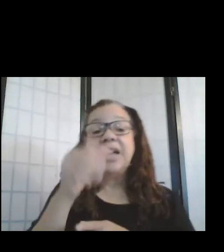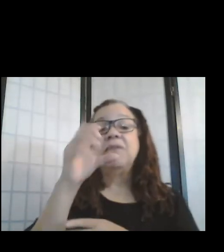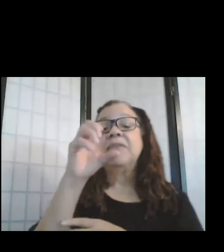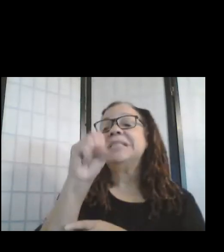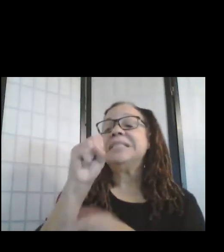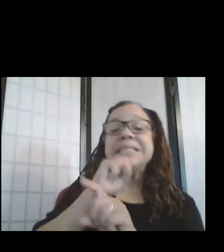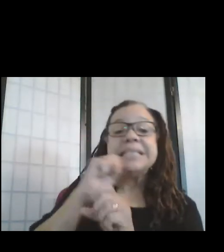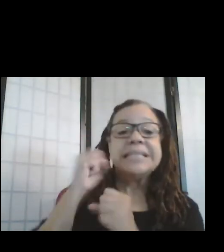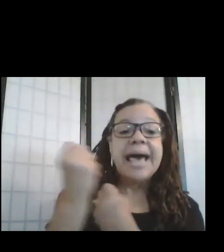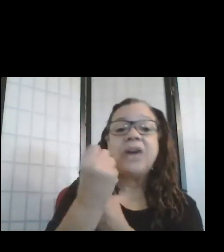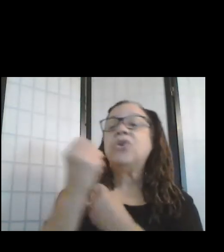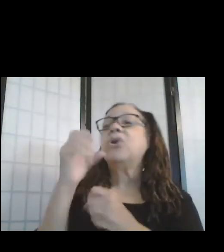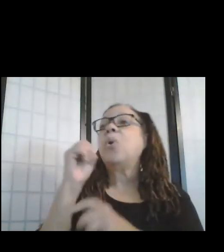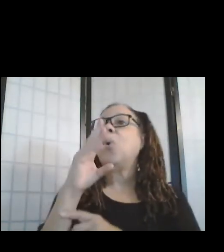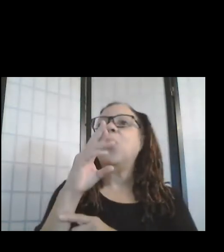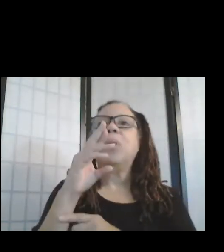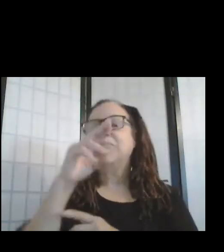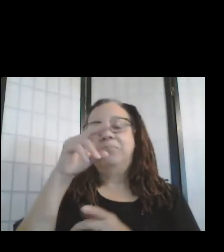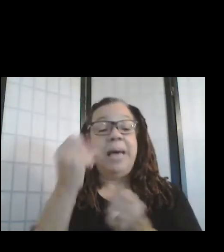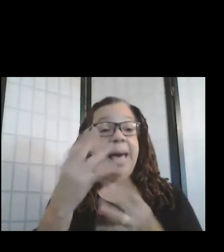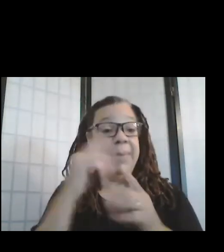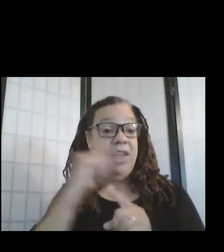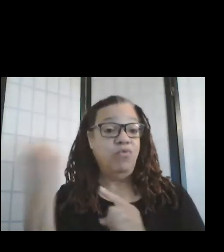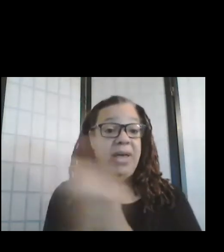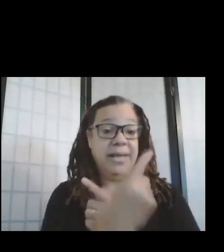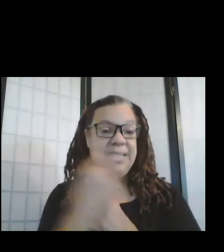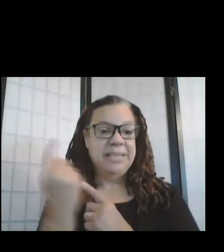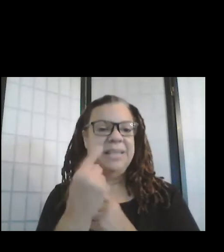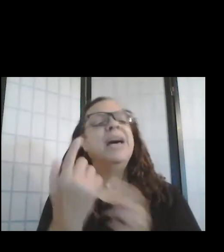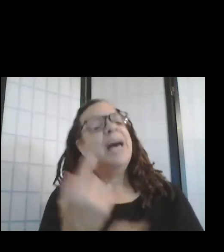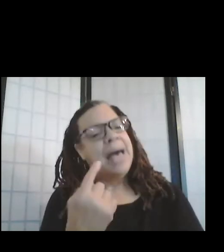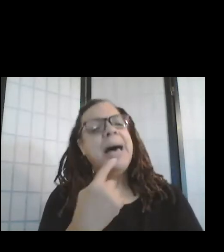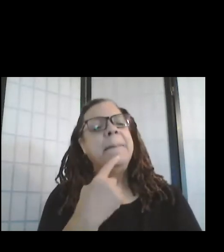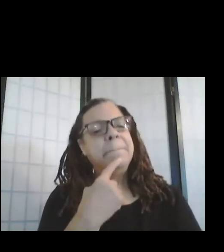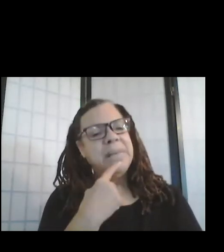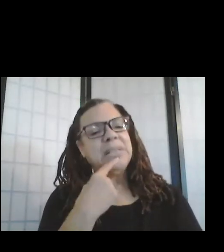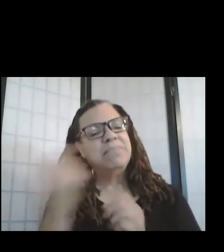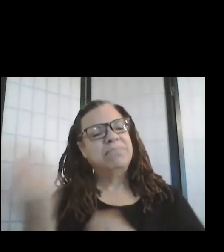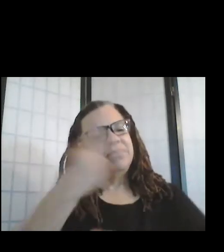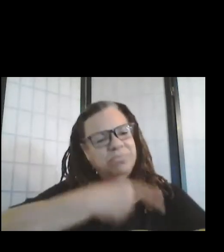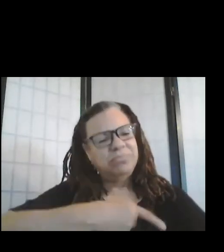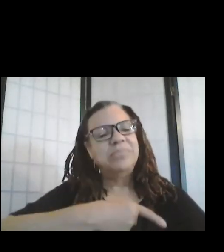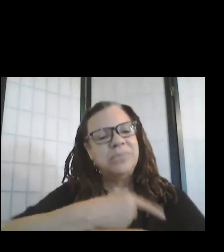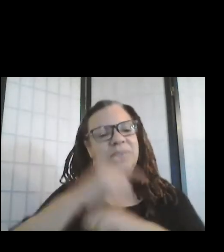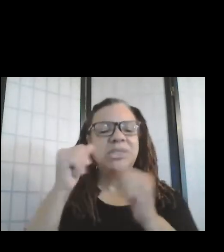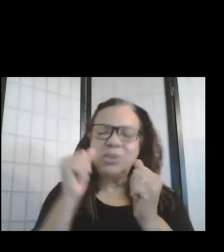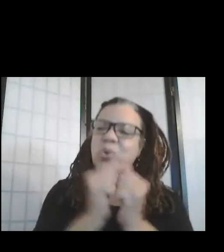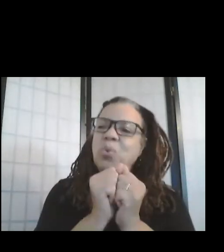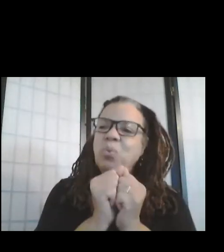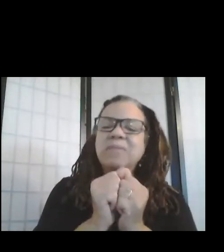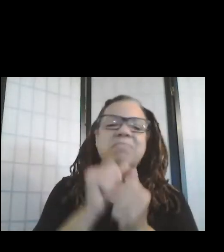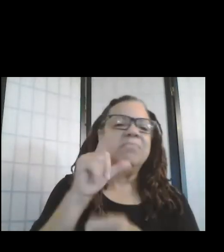long gone days of 30-cent gas and the soft Aristotelian nights with Ellen or Lorraine or